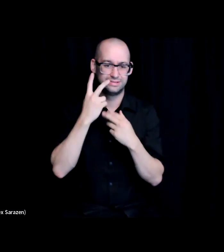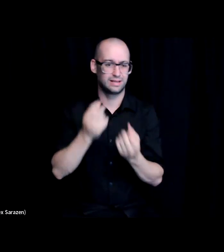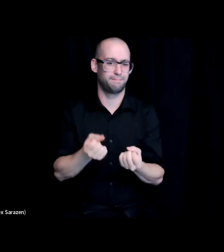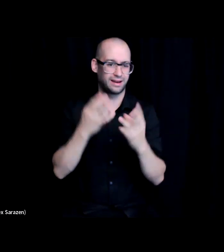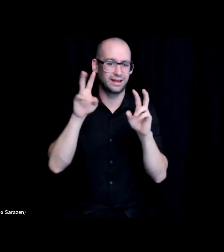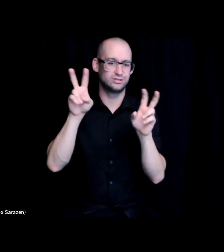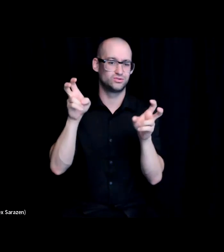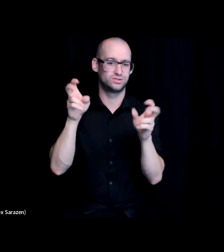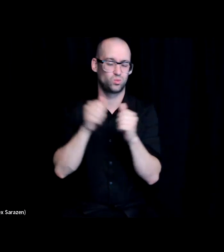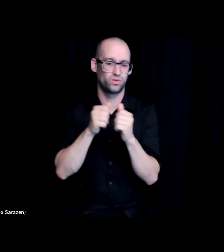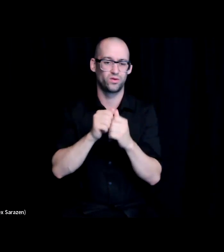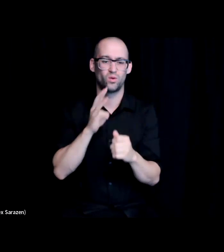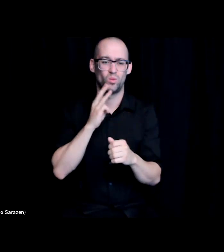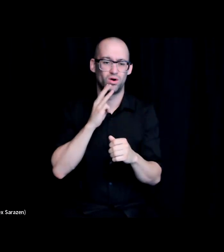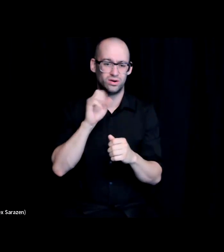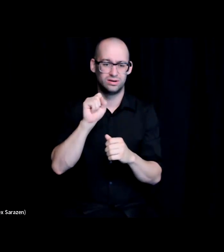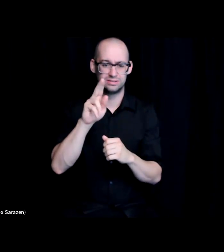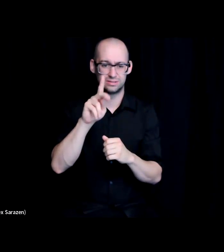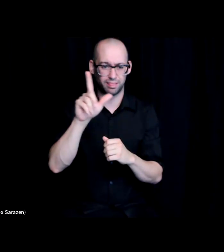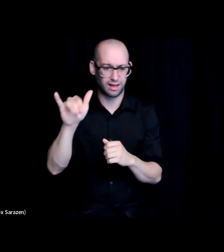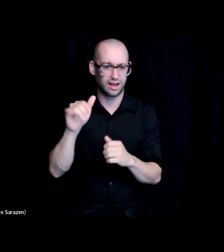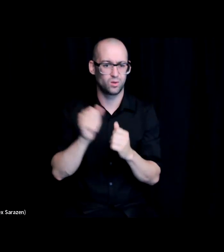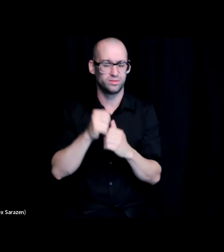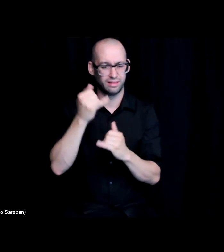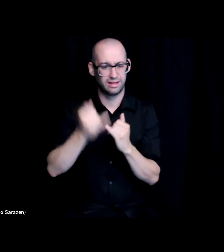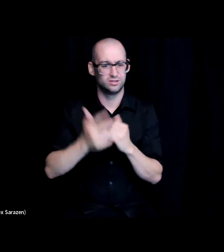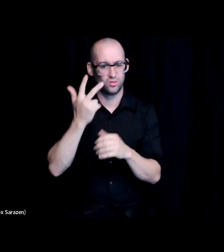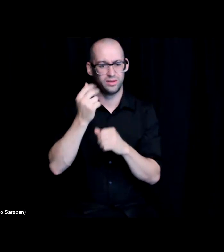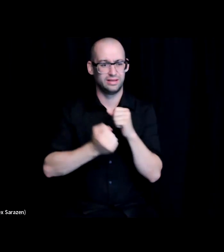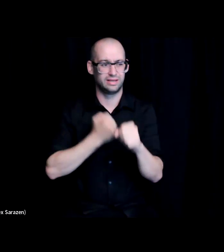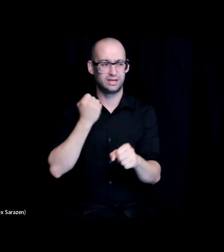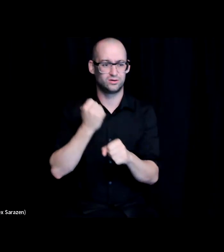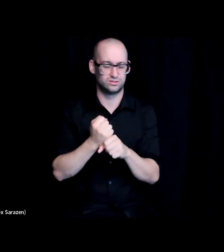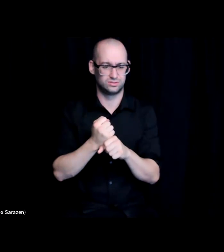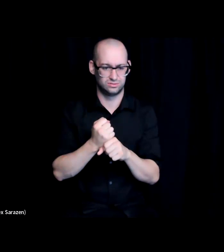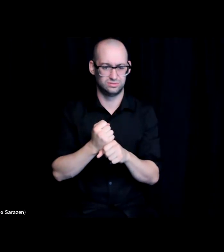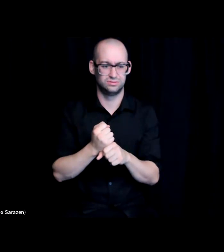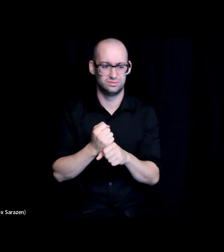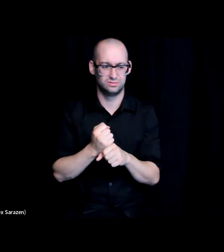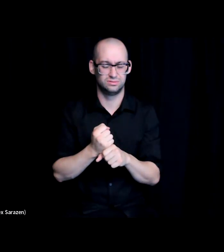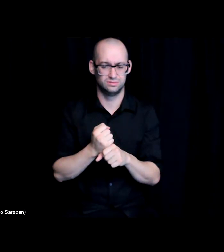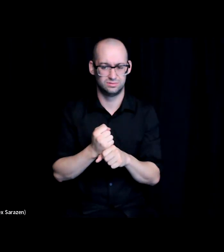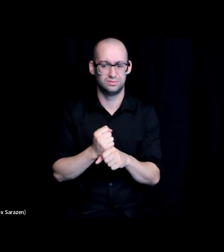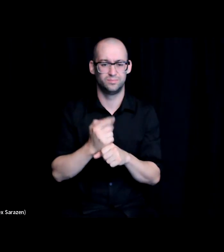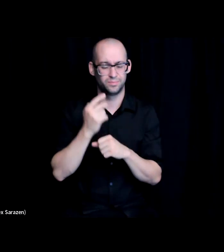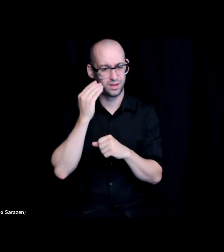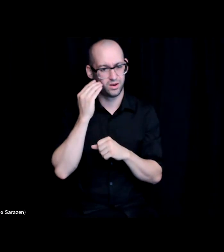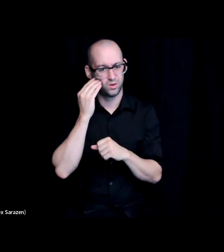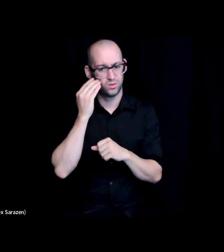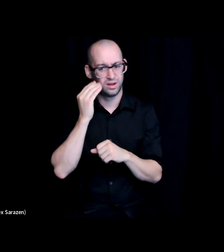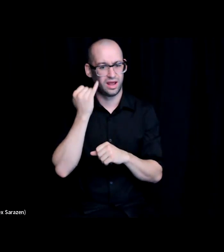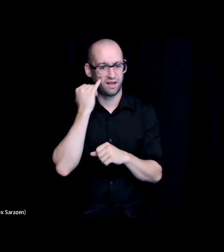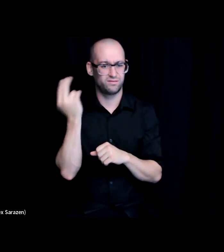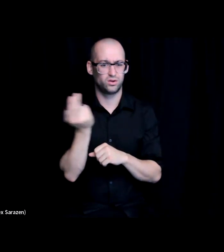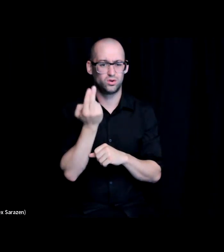with water supply, during the last 3 years of drought, and know that if we use our